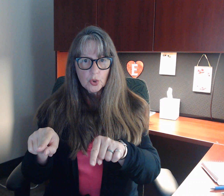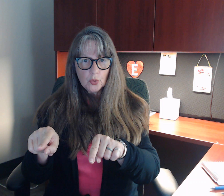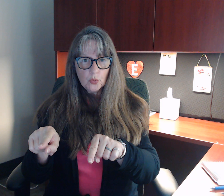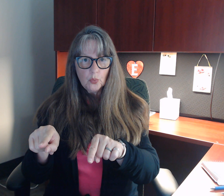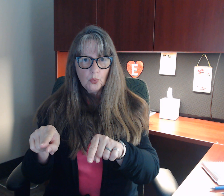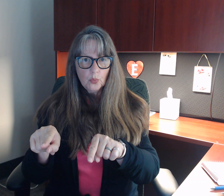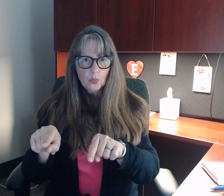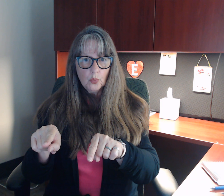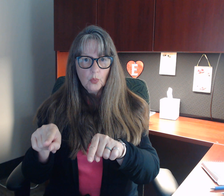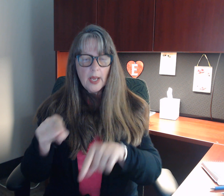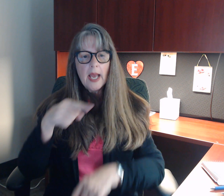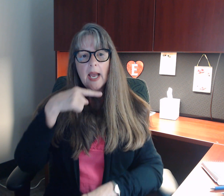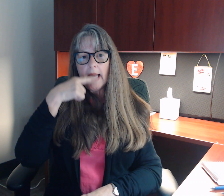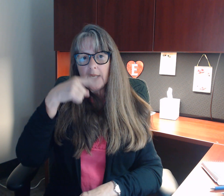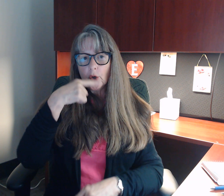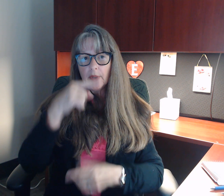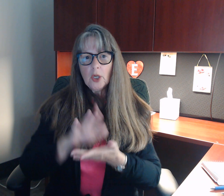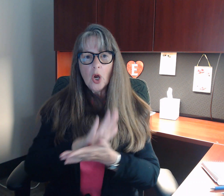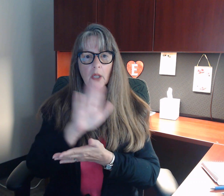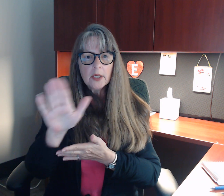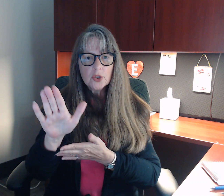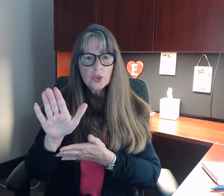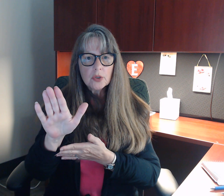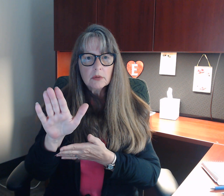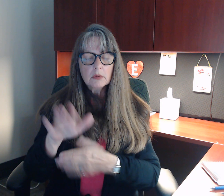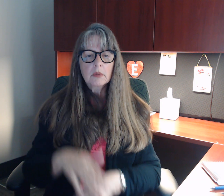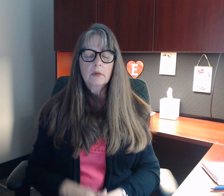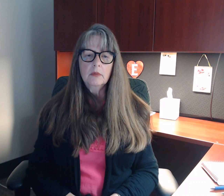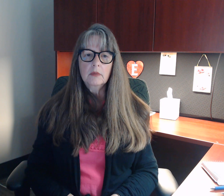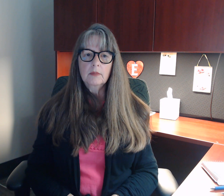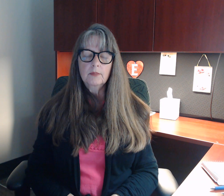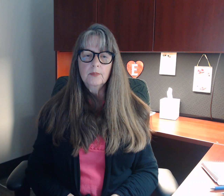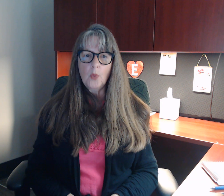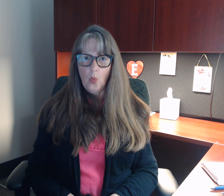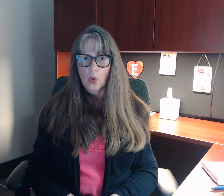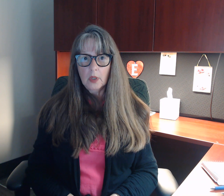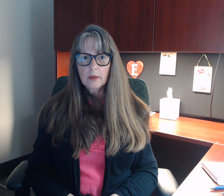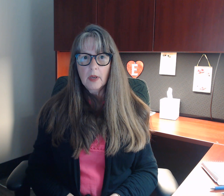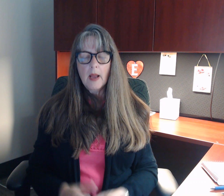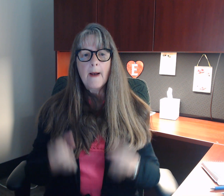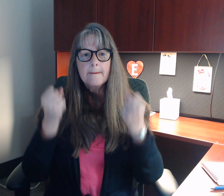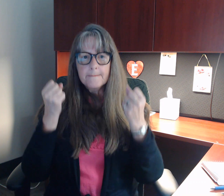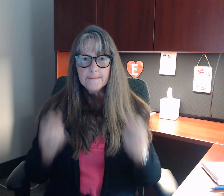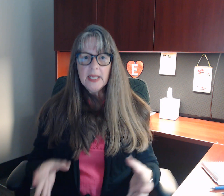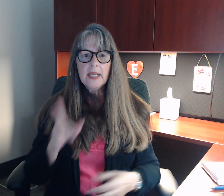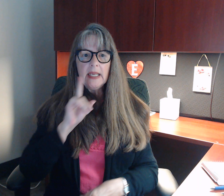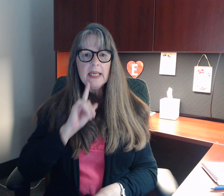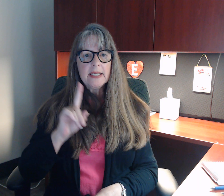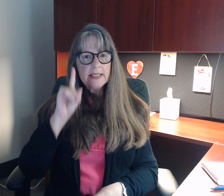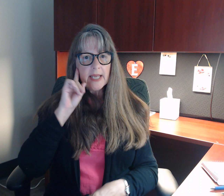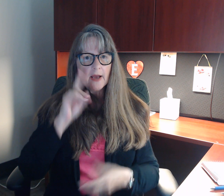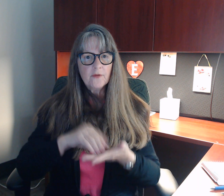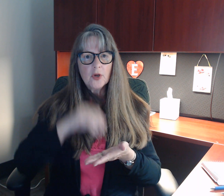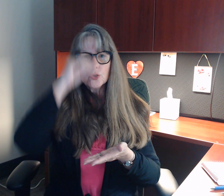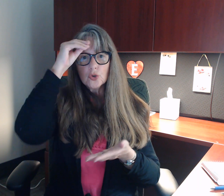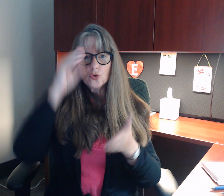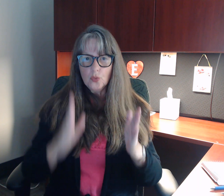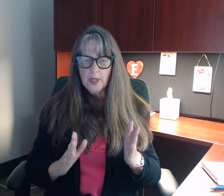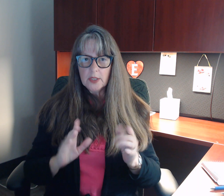to a hearing college, or many deaf students